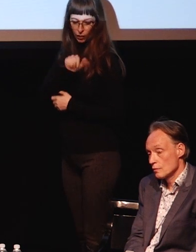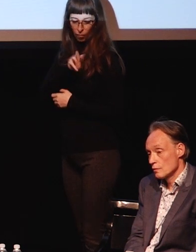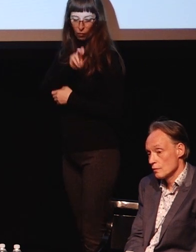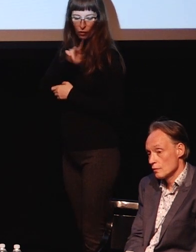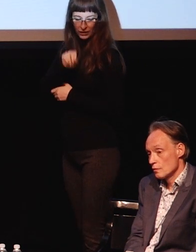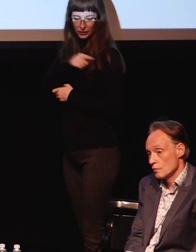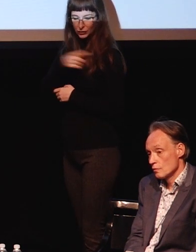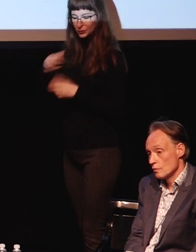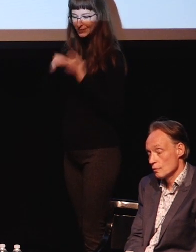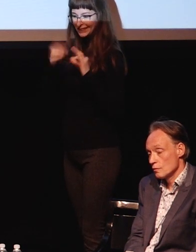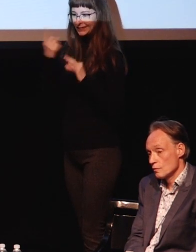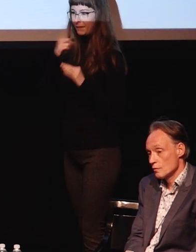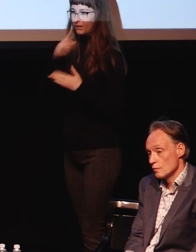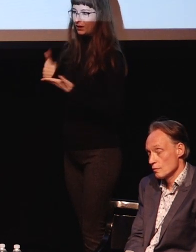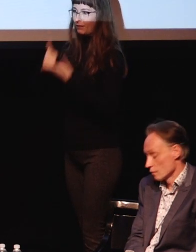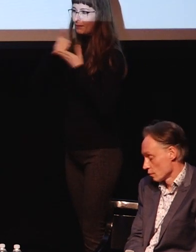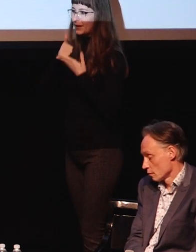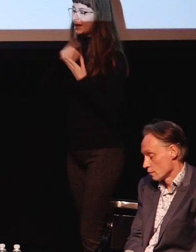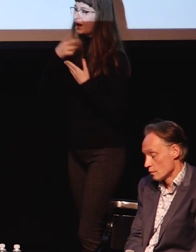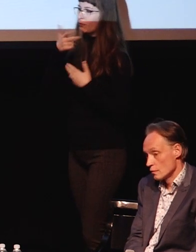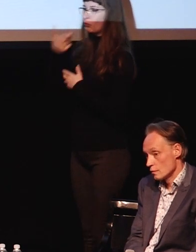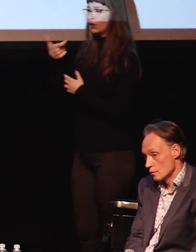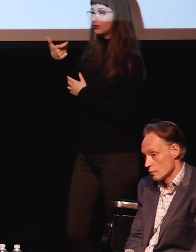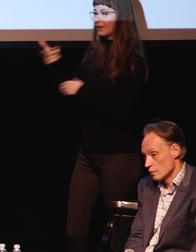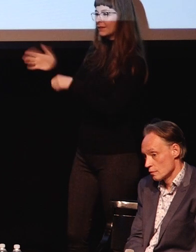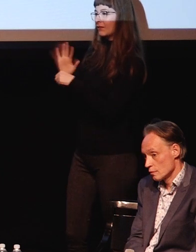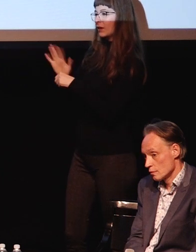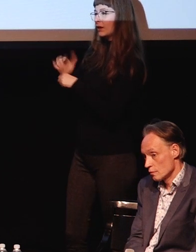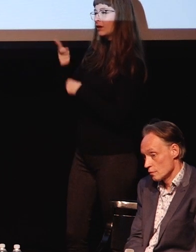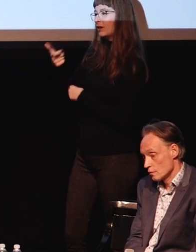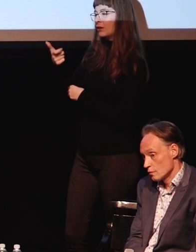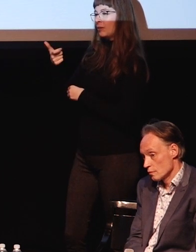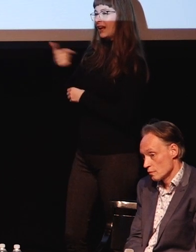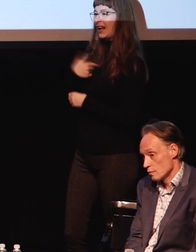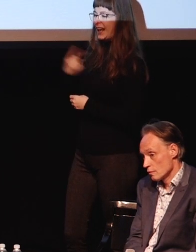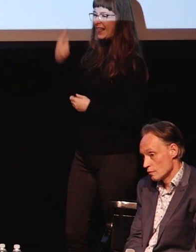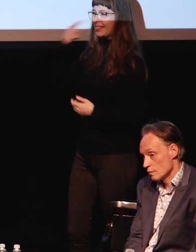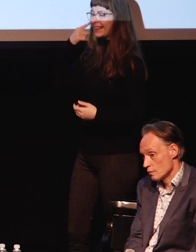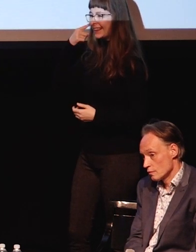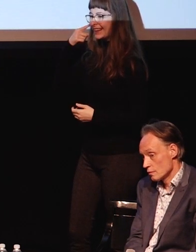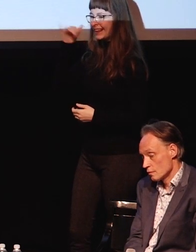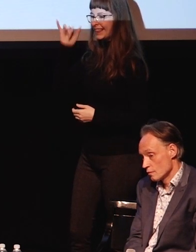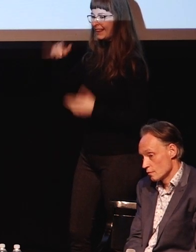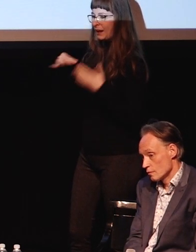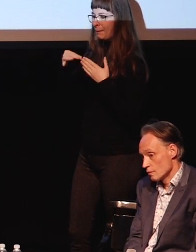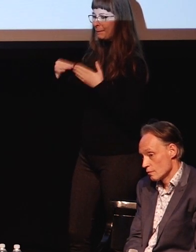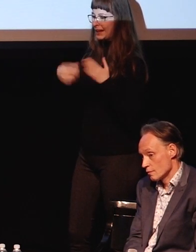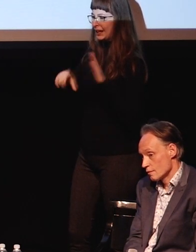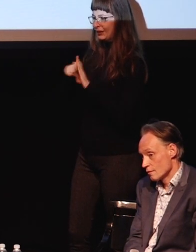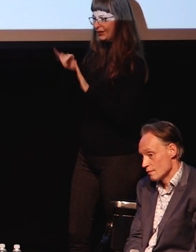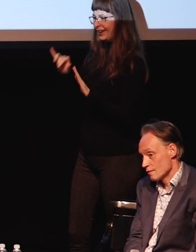with, you know, because I'm looking at this film and you think the protagonist has every reason to go to another